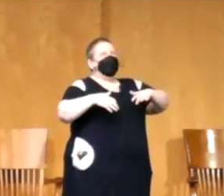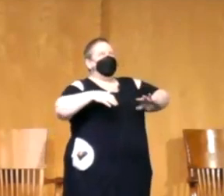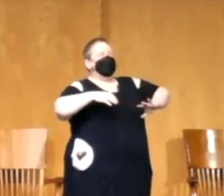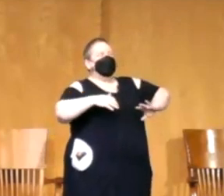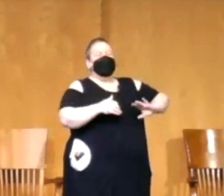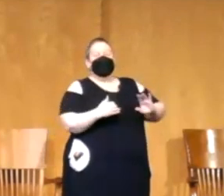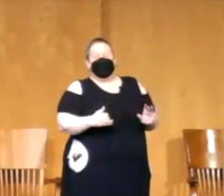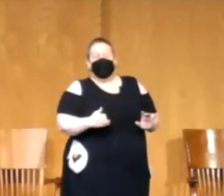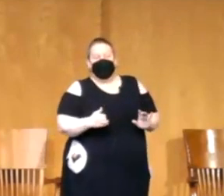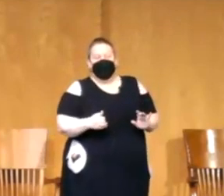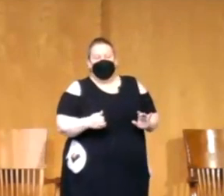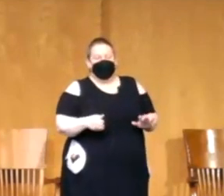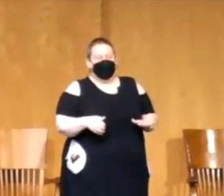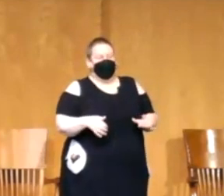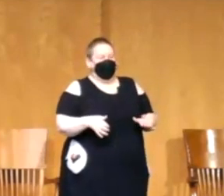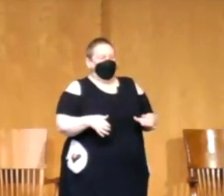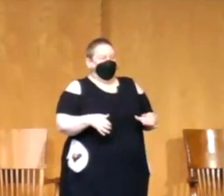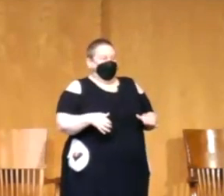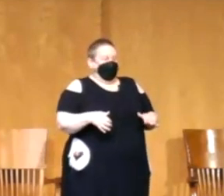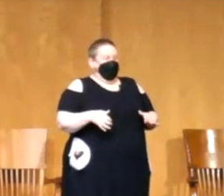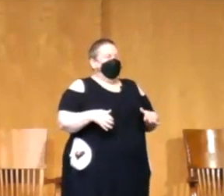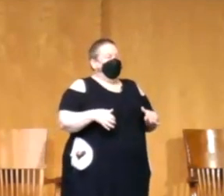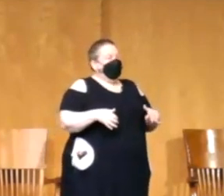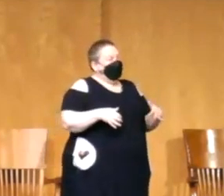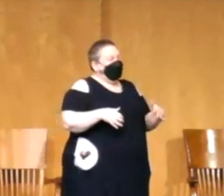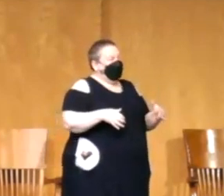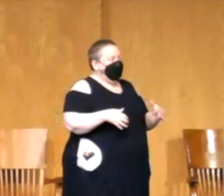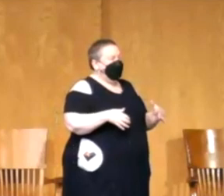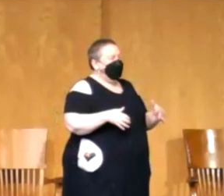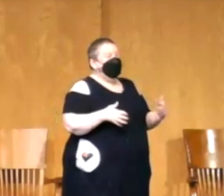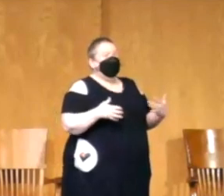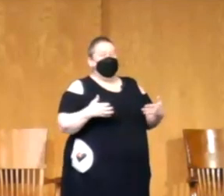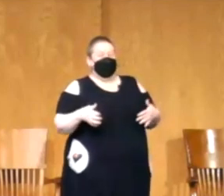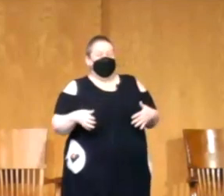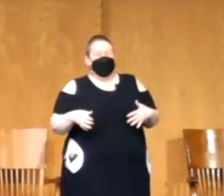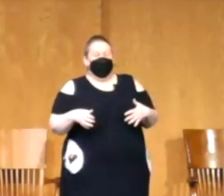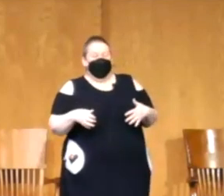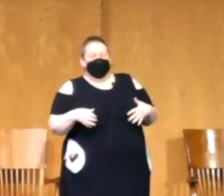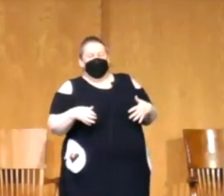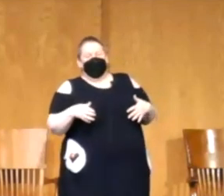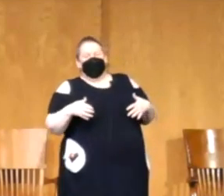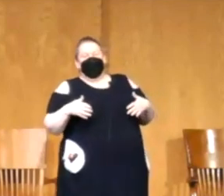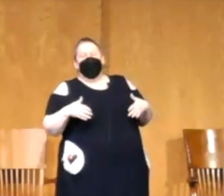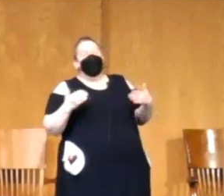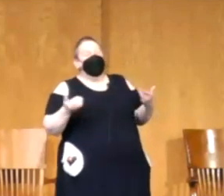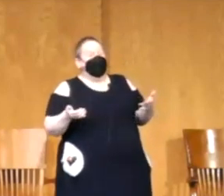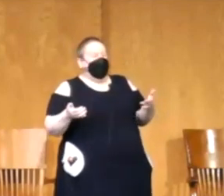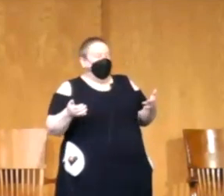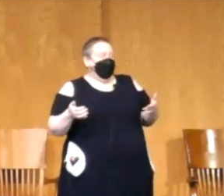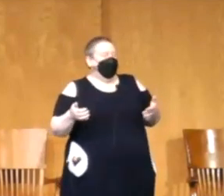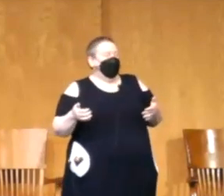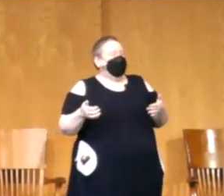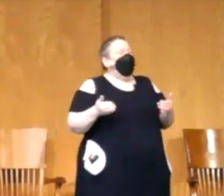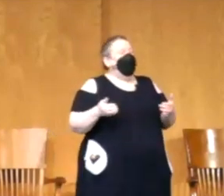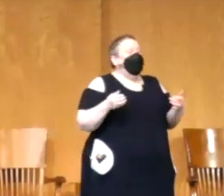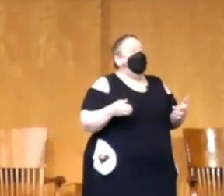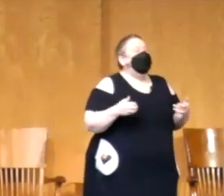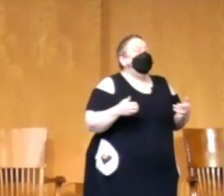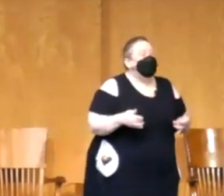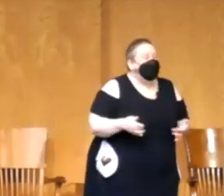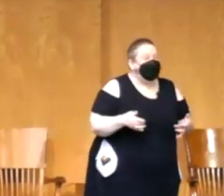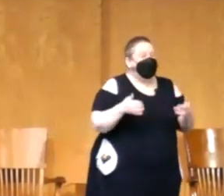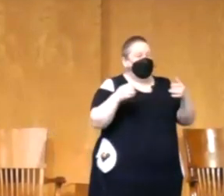a little knee-jerk reaction to the word purity. And I wonder that because